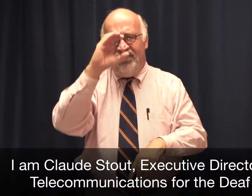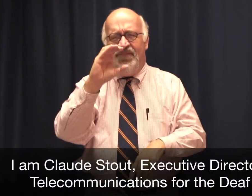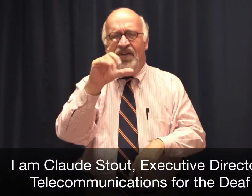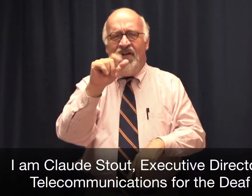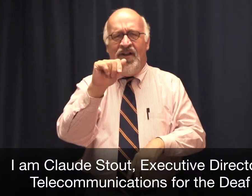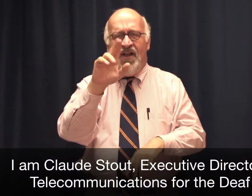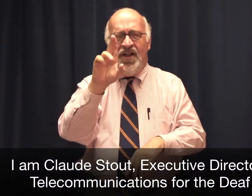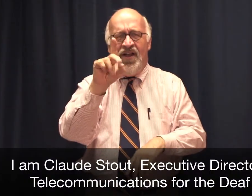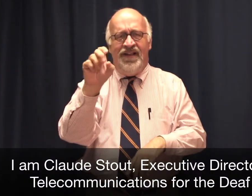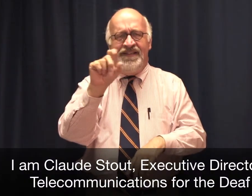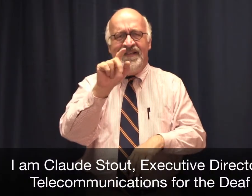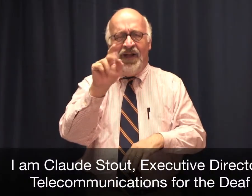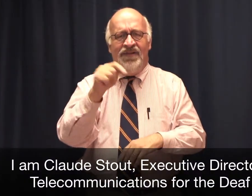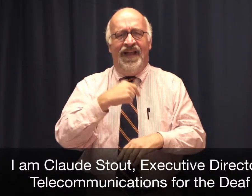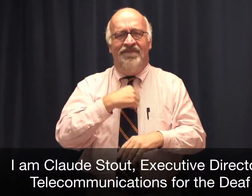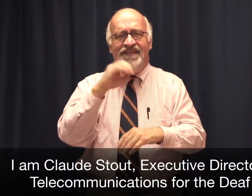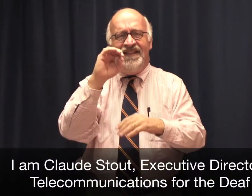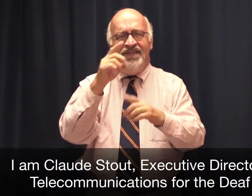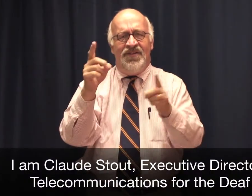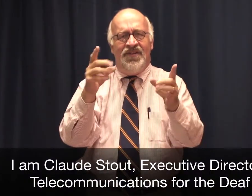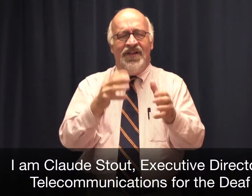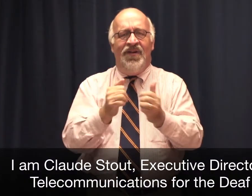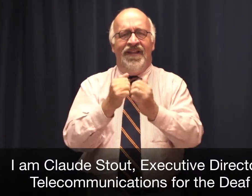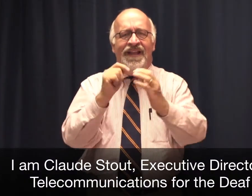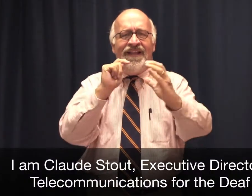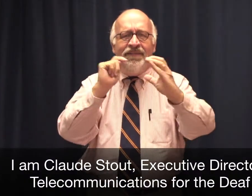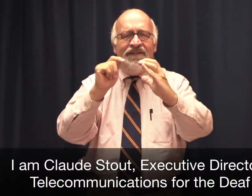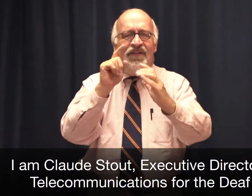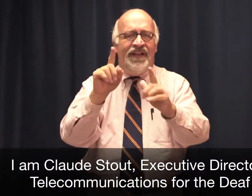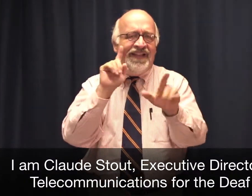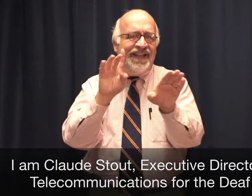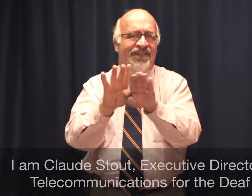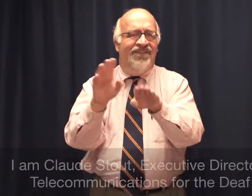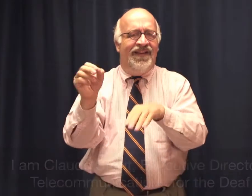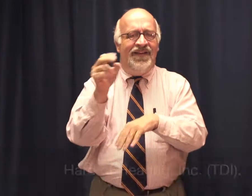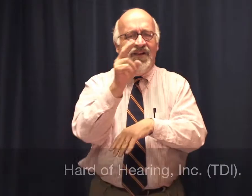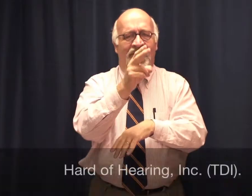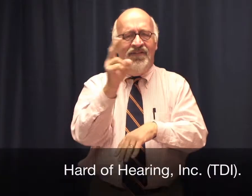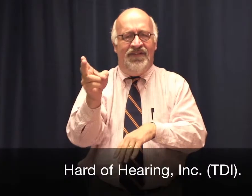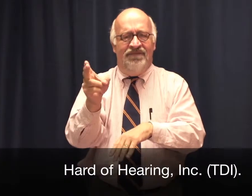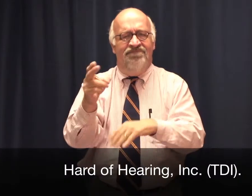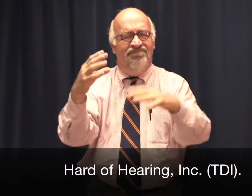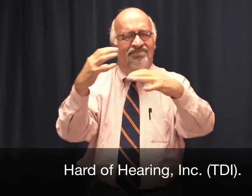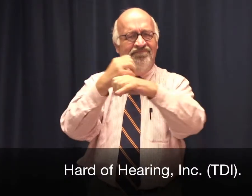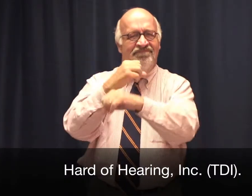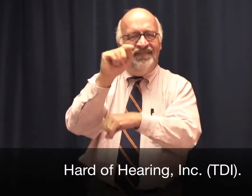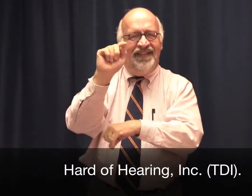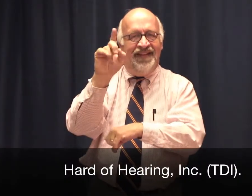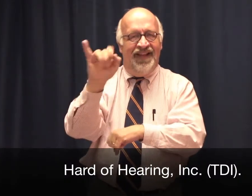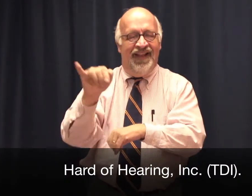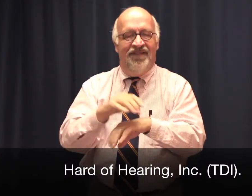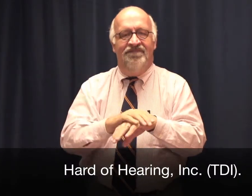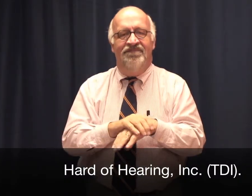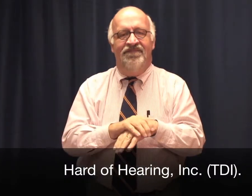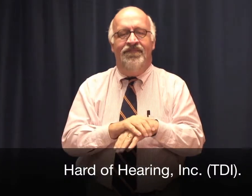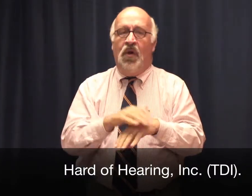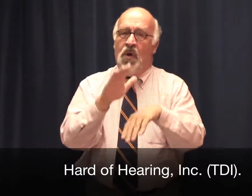I'm Claude Stout, Executive Director with Telecommunications for the Deaf and Hard of Hearing Incorporated, TDI.